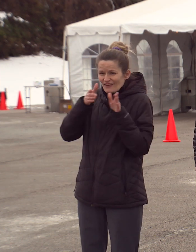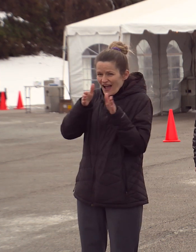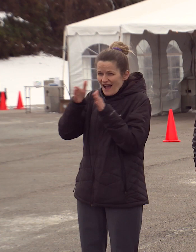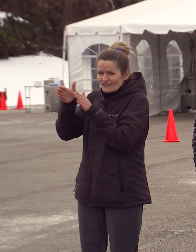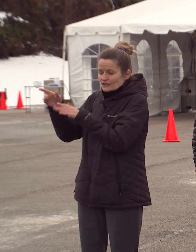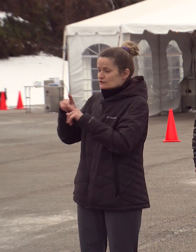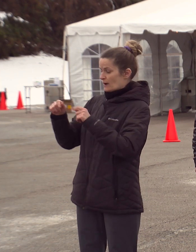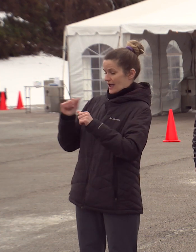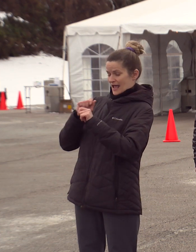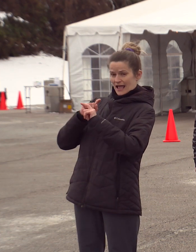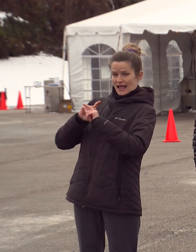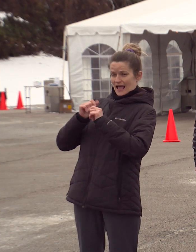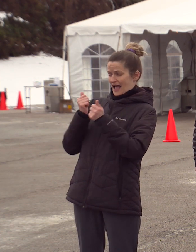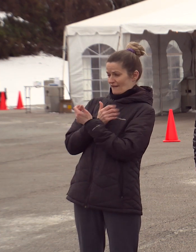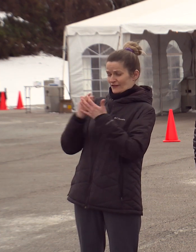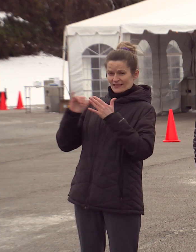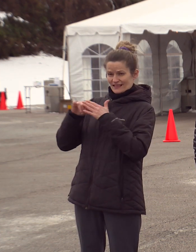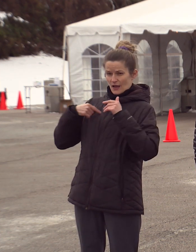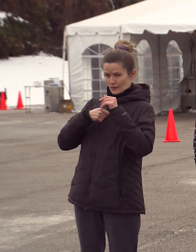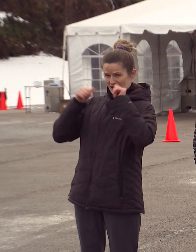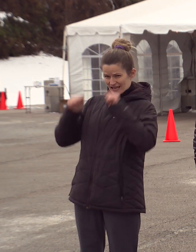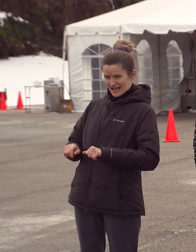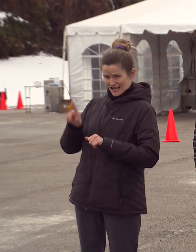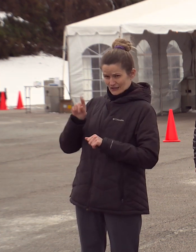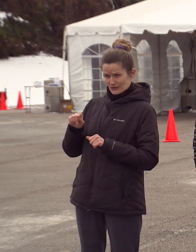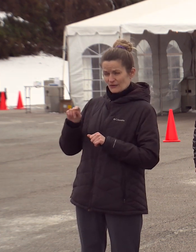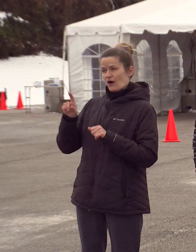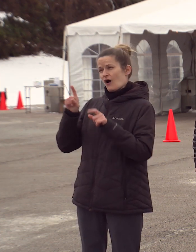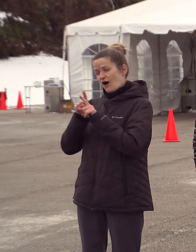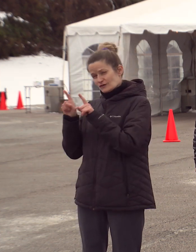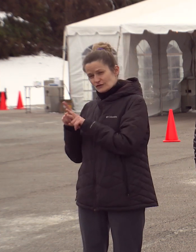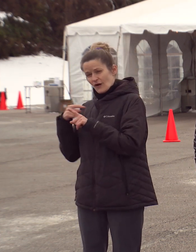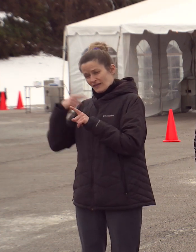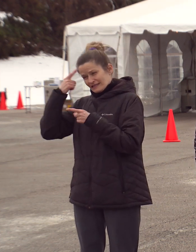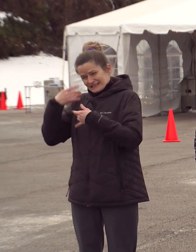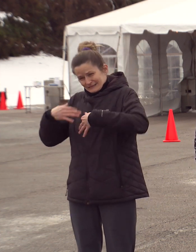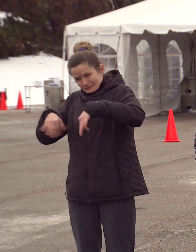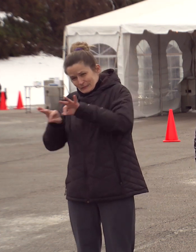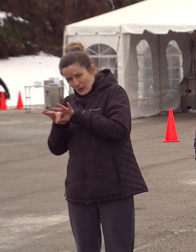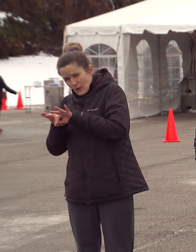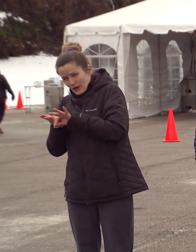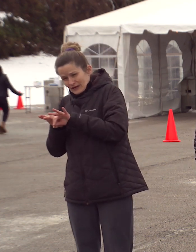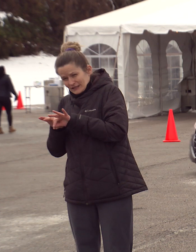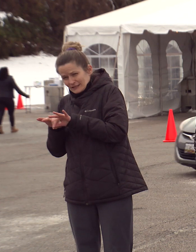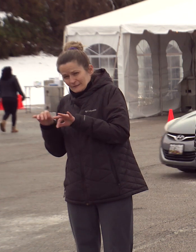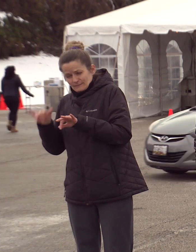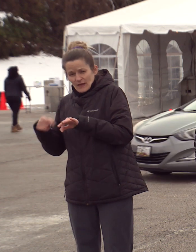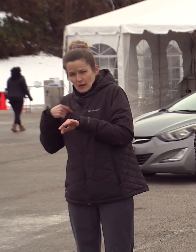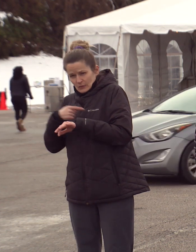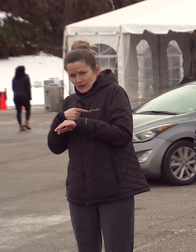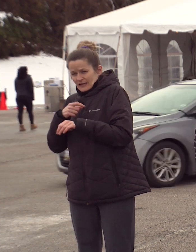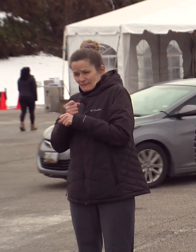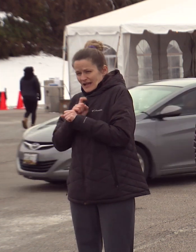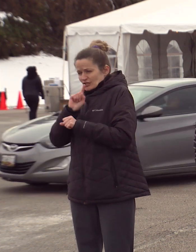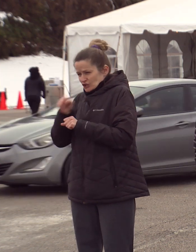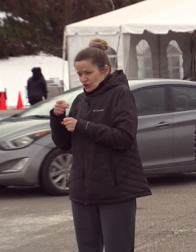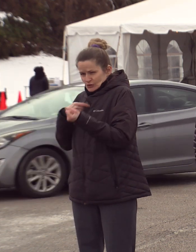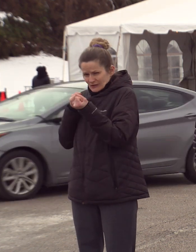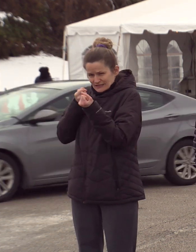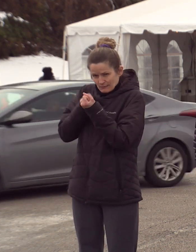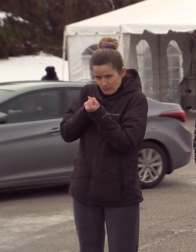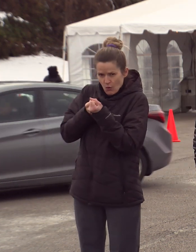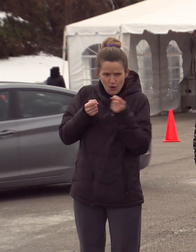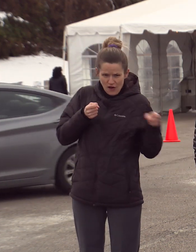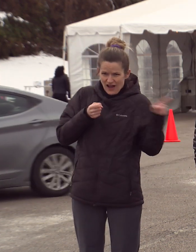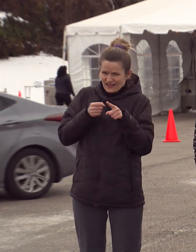But I think it's also important, too, that we make sure that we are supporting people to get the test, but also